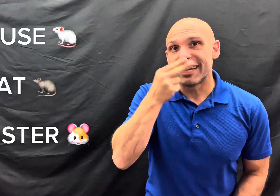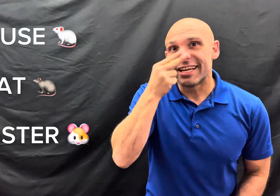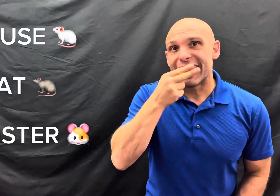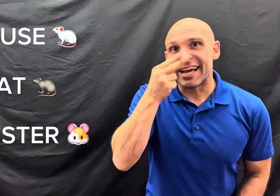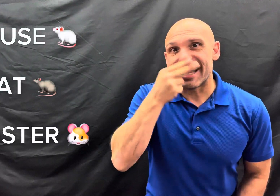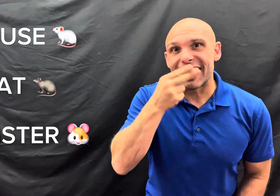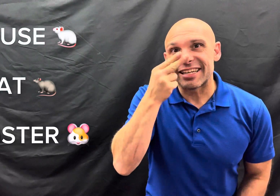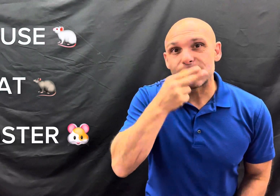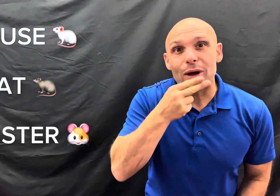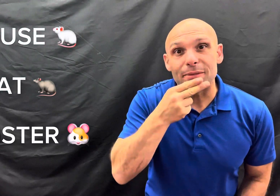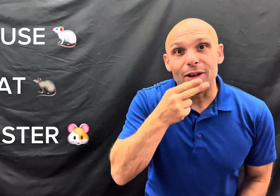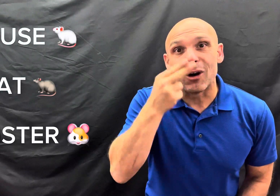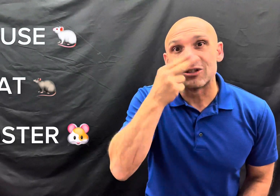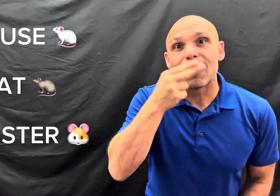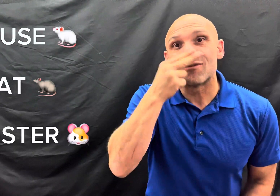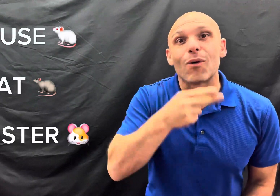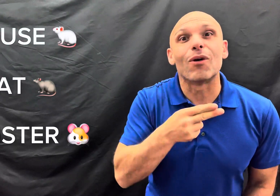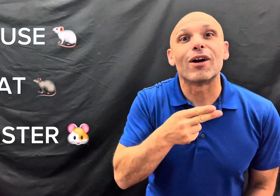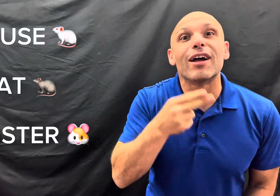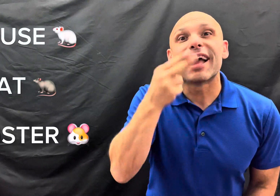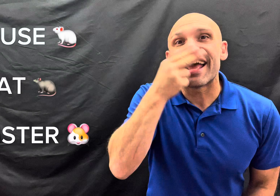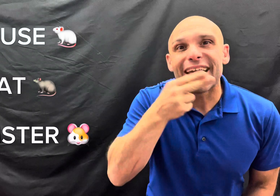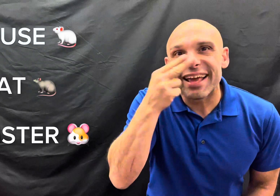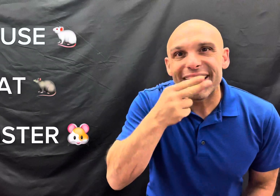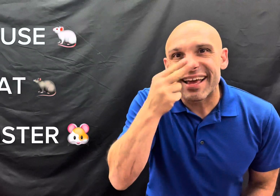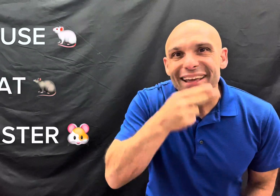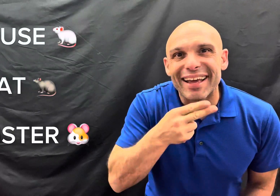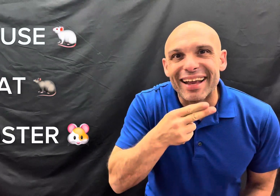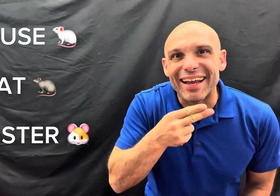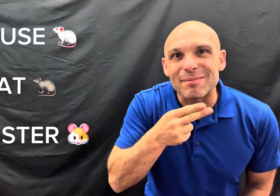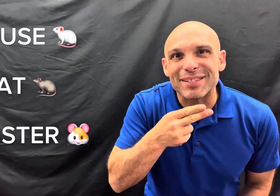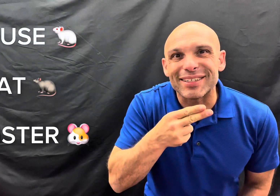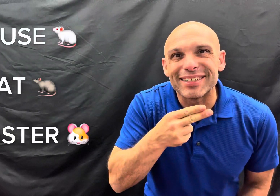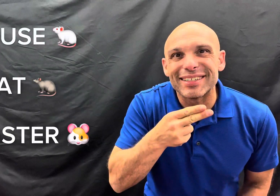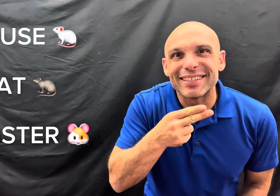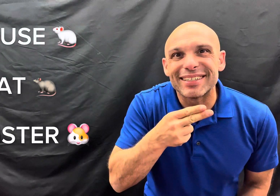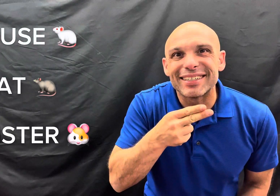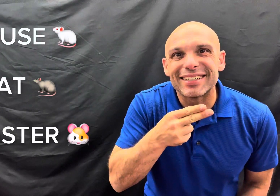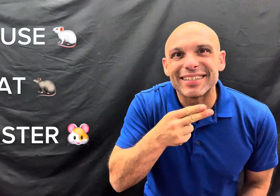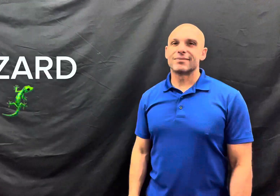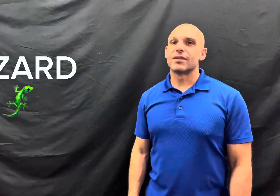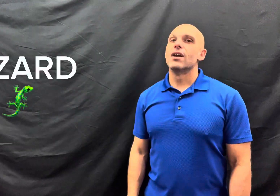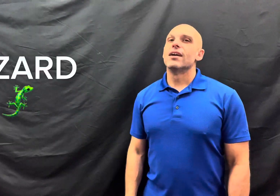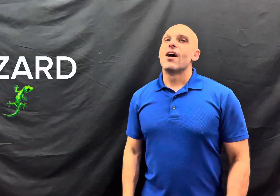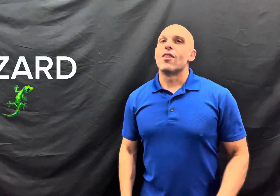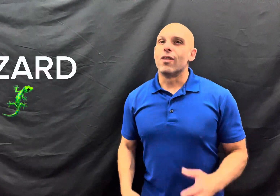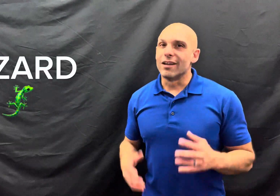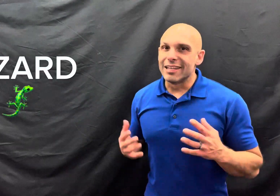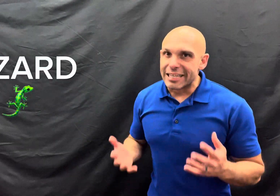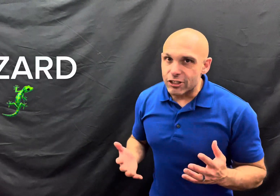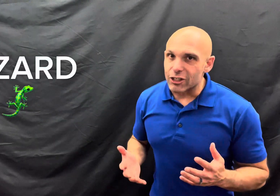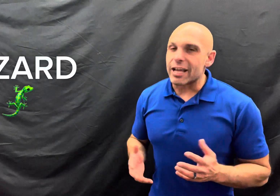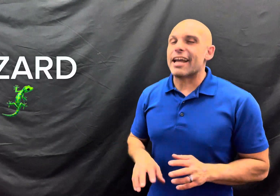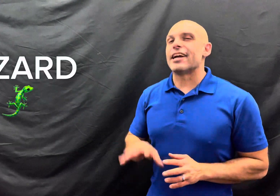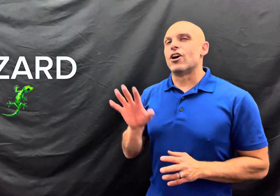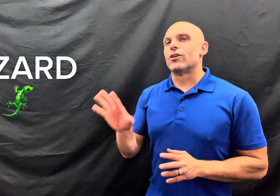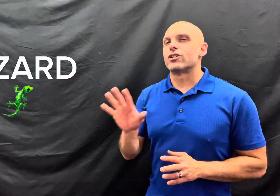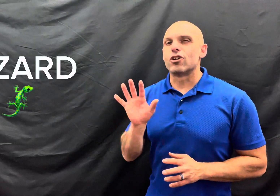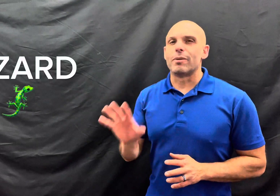and swipe the nose for hamster. The lizard. And I know there are so many